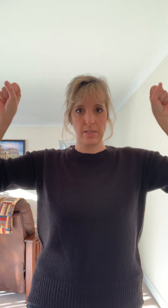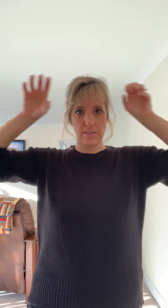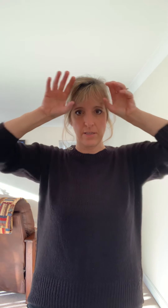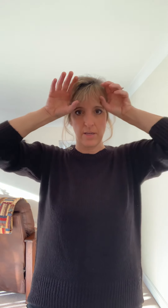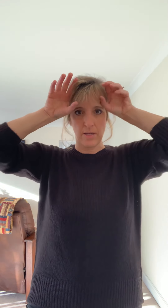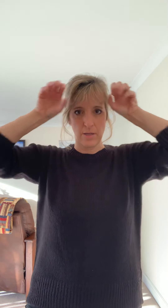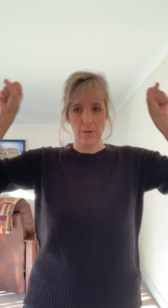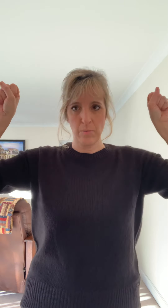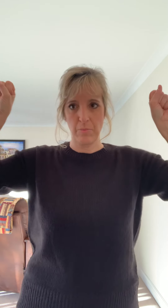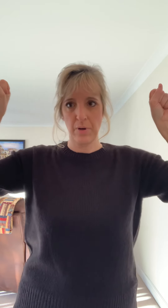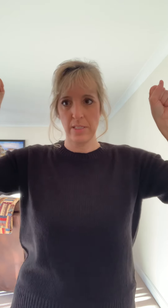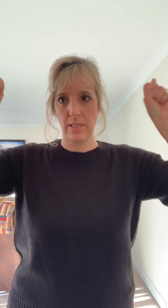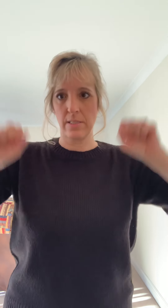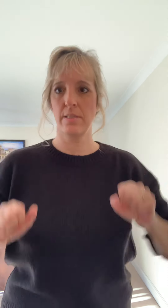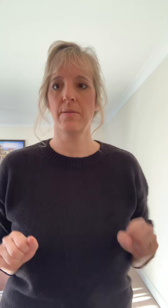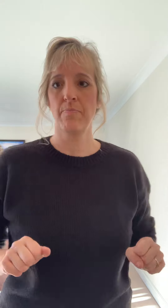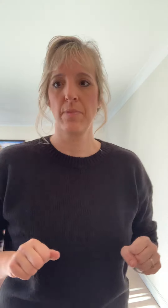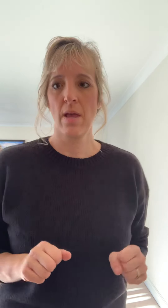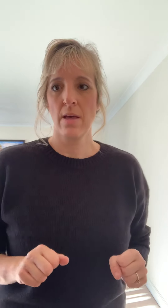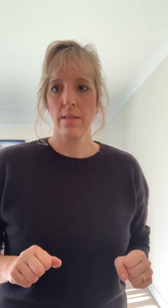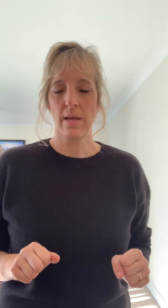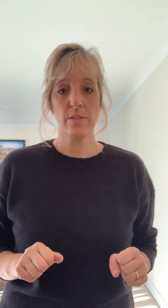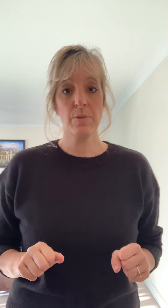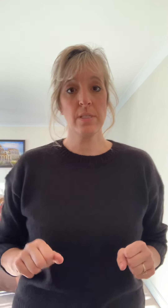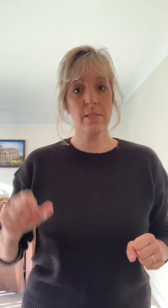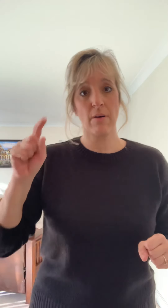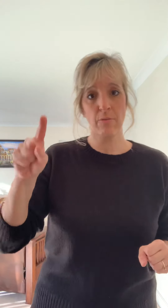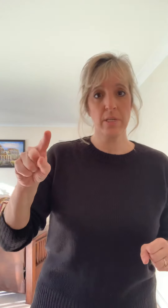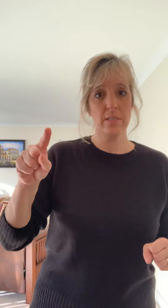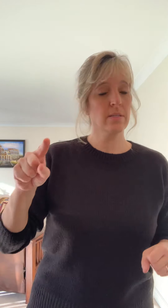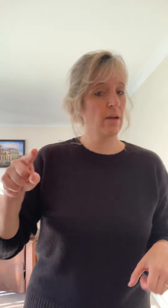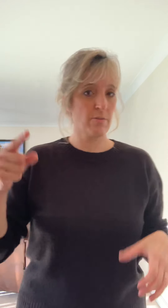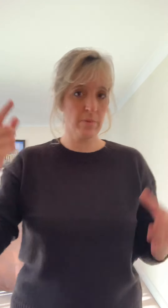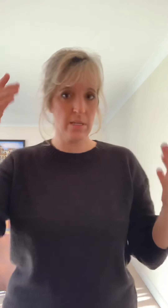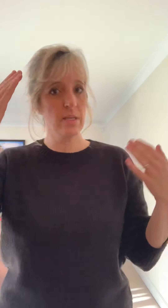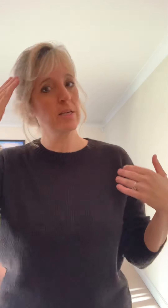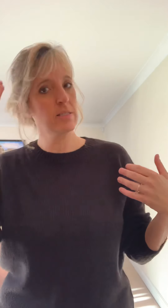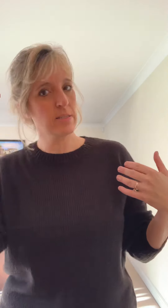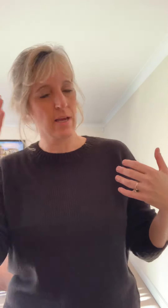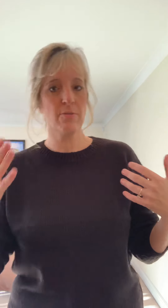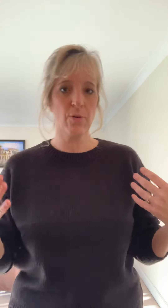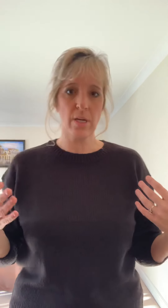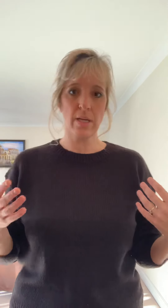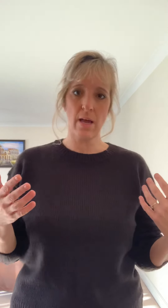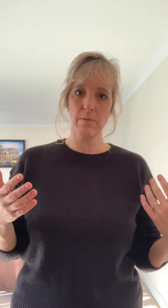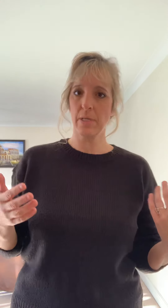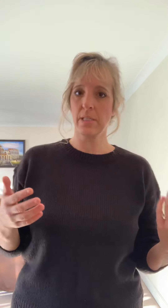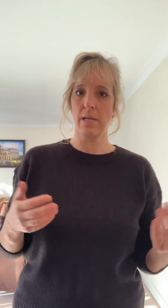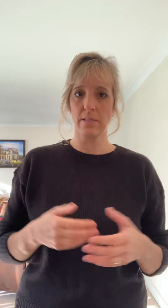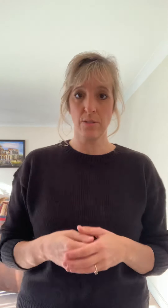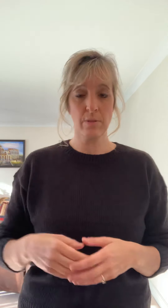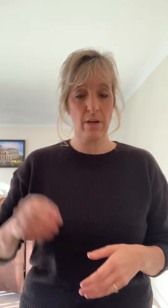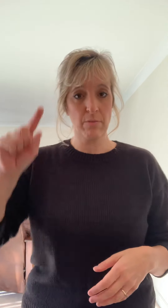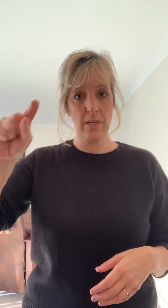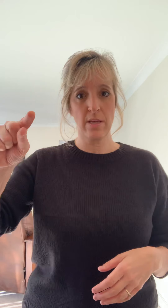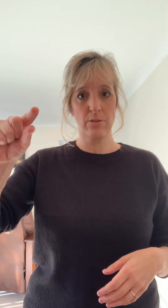President, president. The next one is government. Government is at the forehead again because it has to do with government, and you just